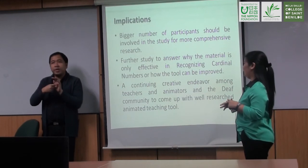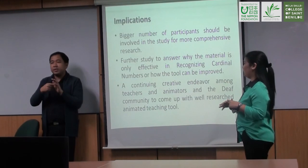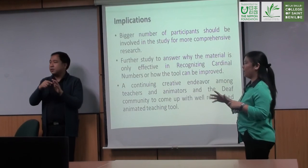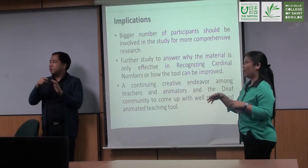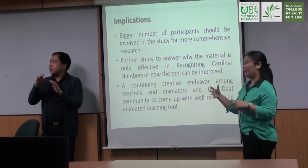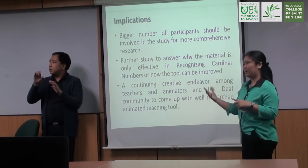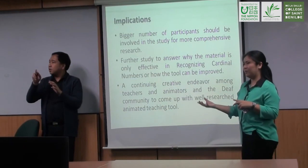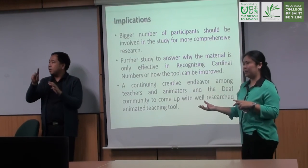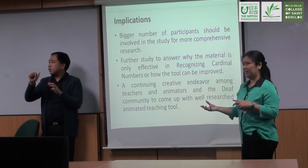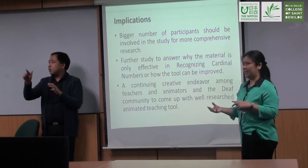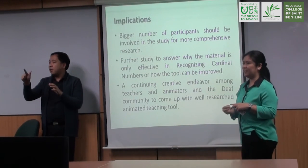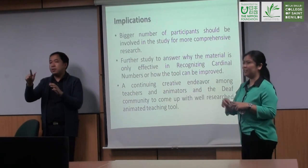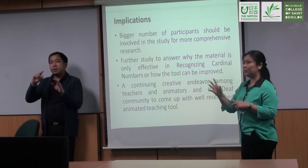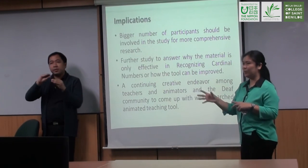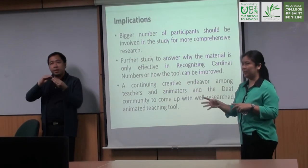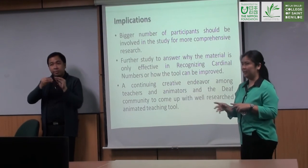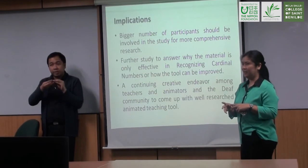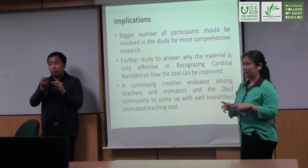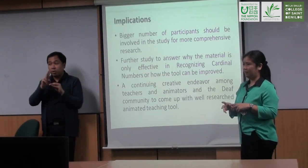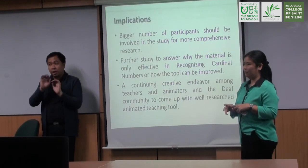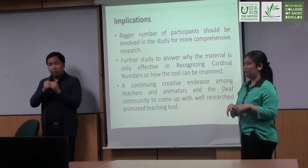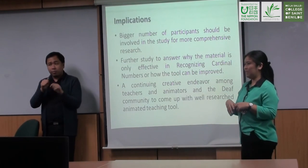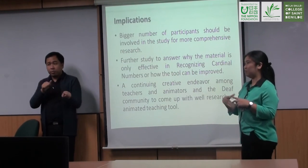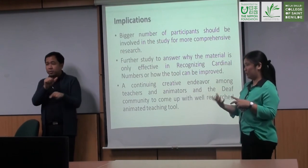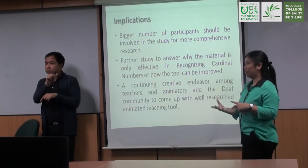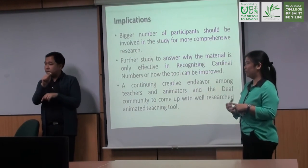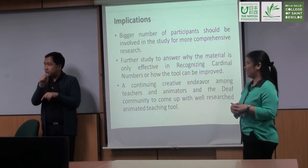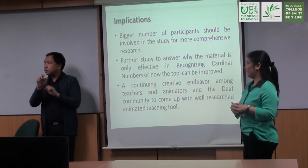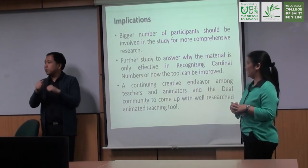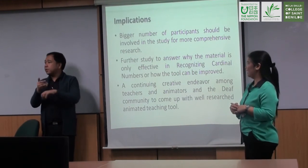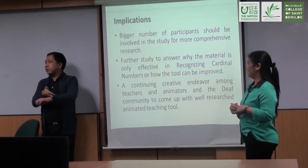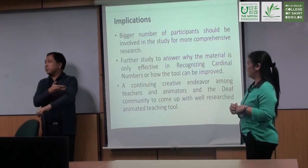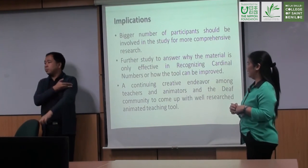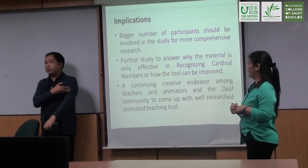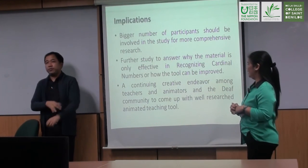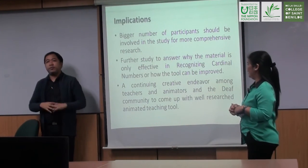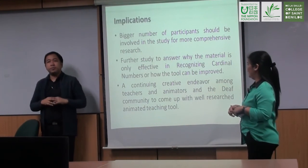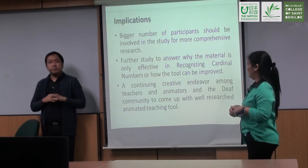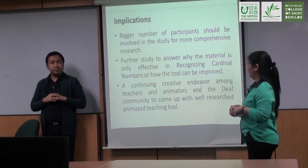numbers, or how can the tool will improve.